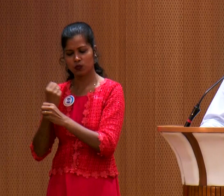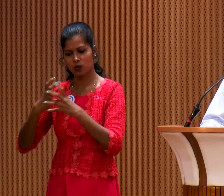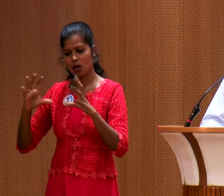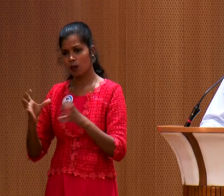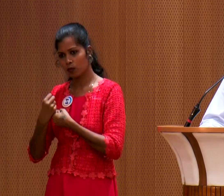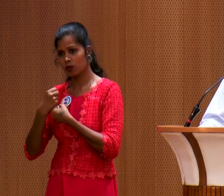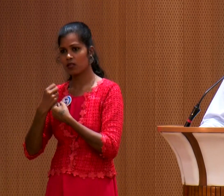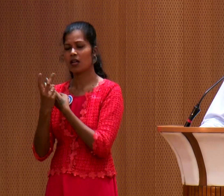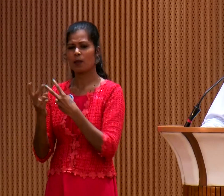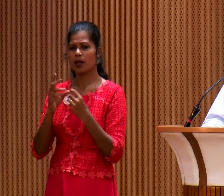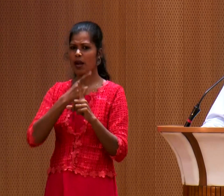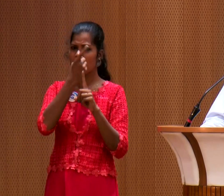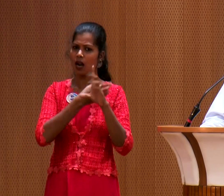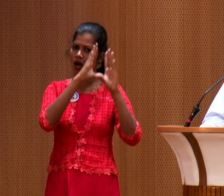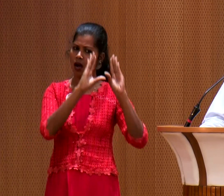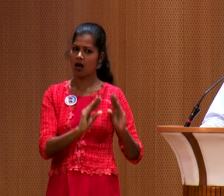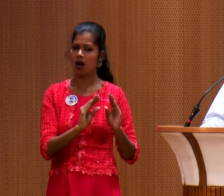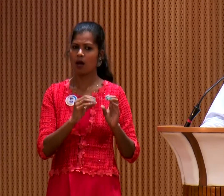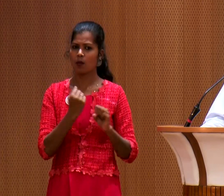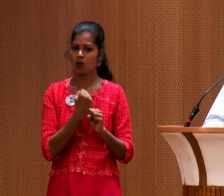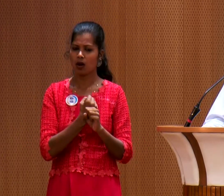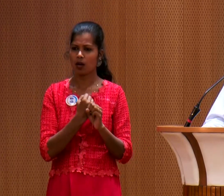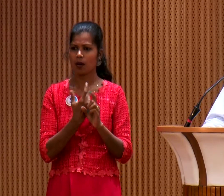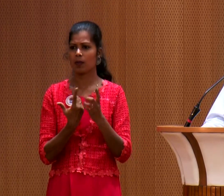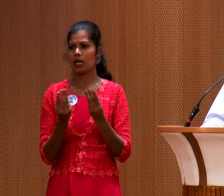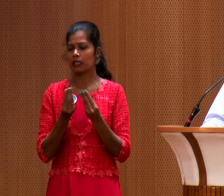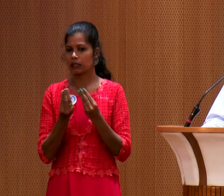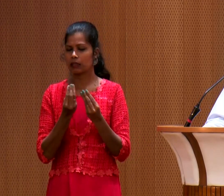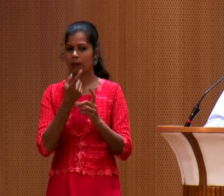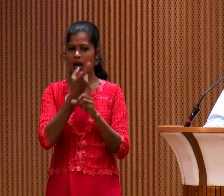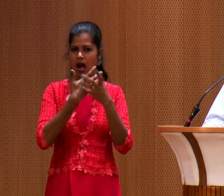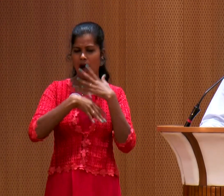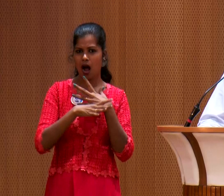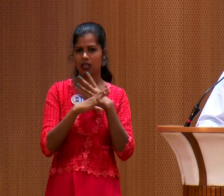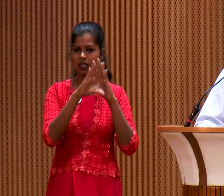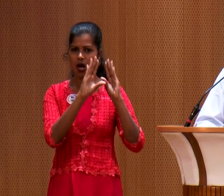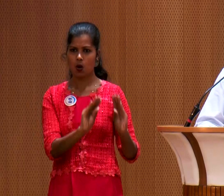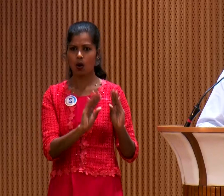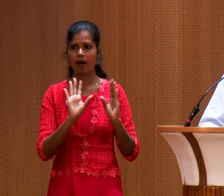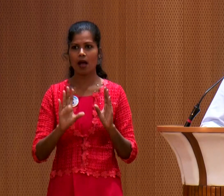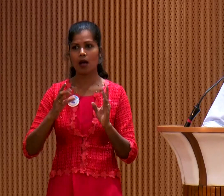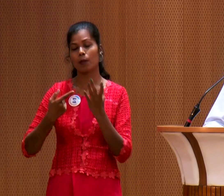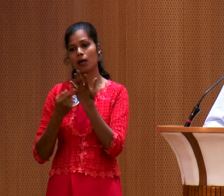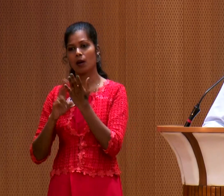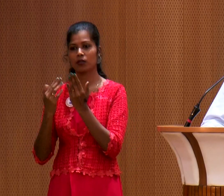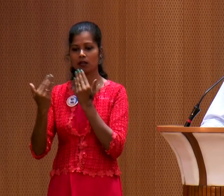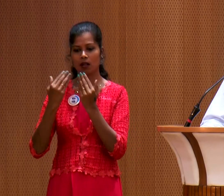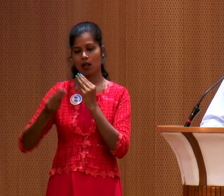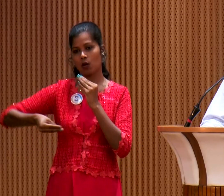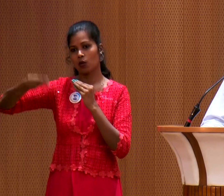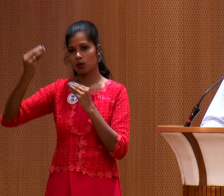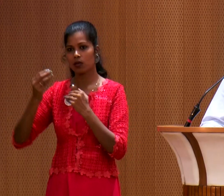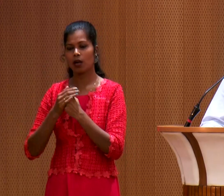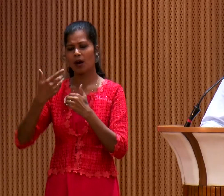and we are fast losing a grip on what was once a monopoly of the state of Kerala. When it was a craft by the